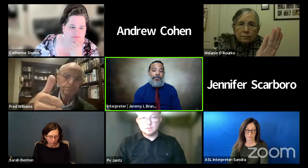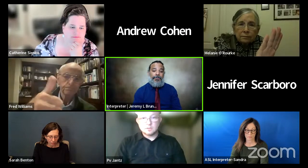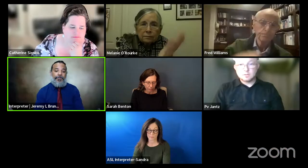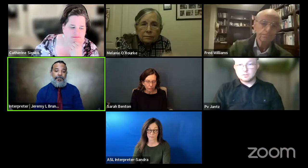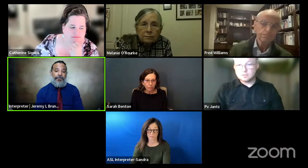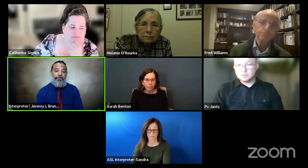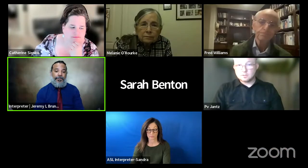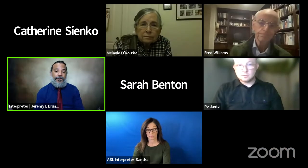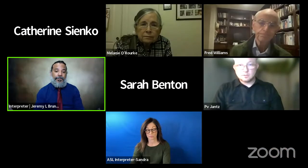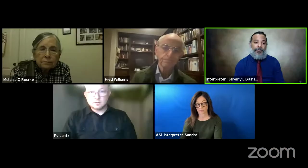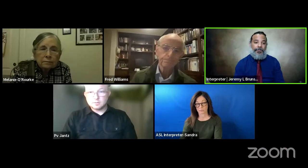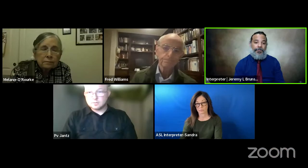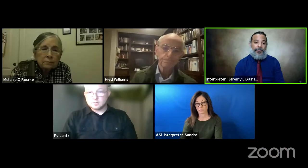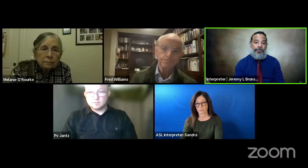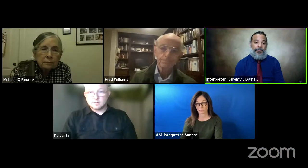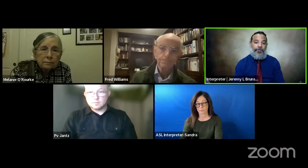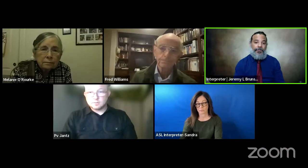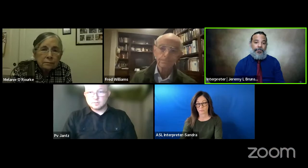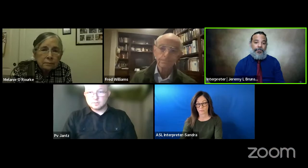Opposed?